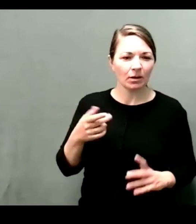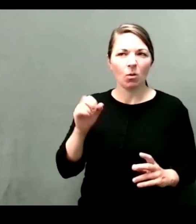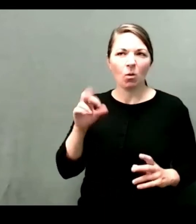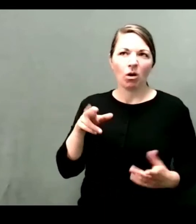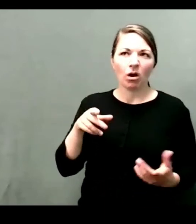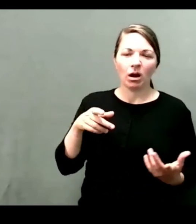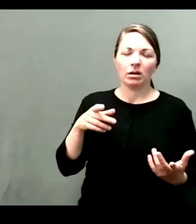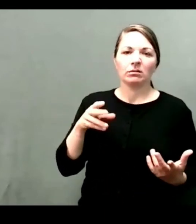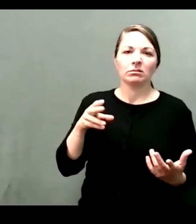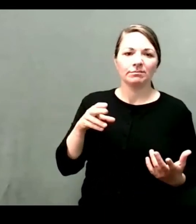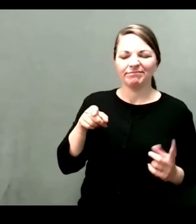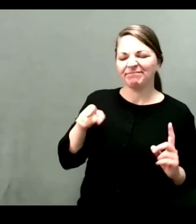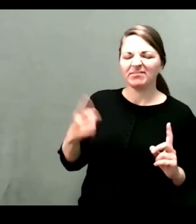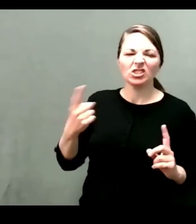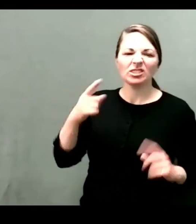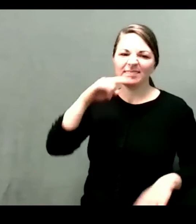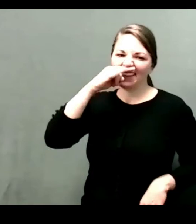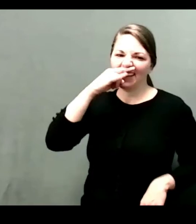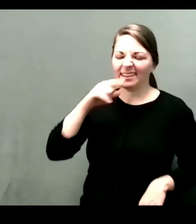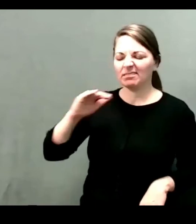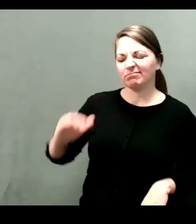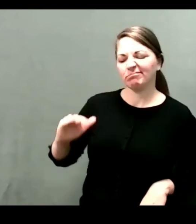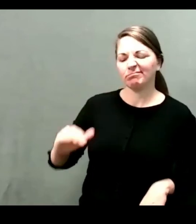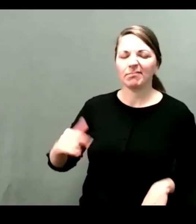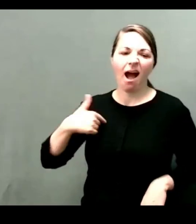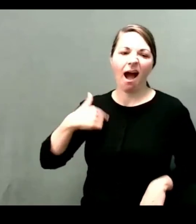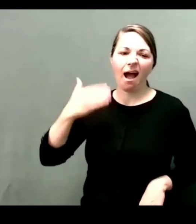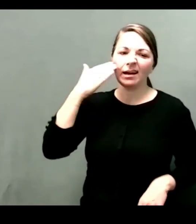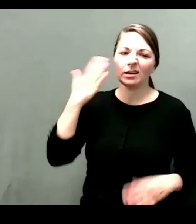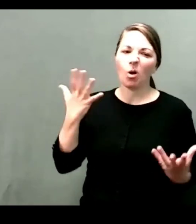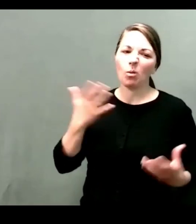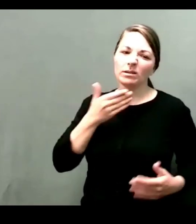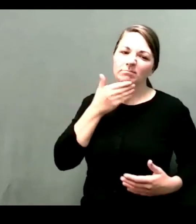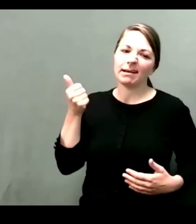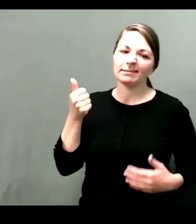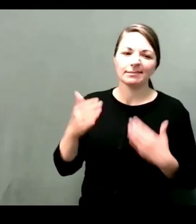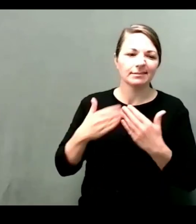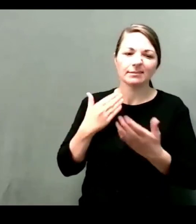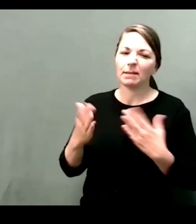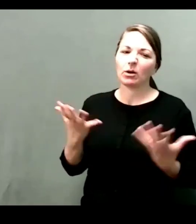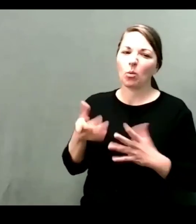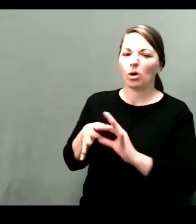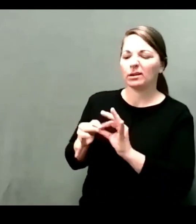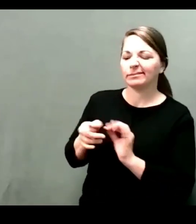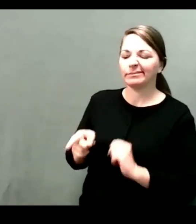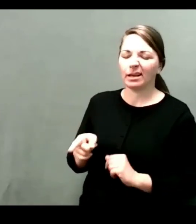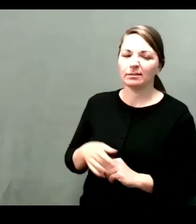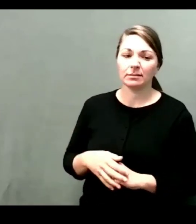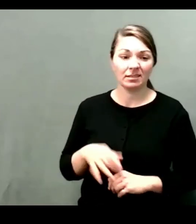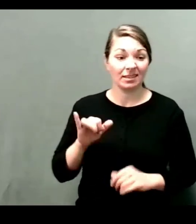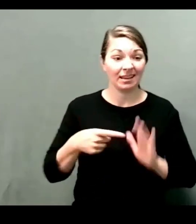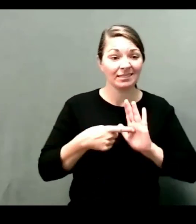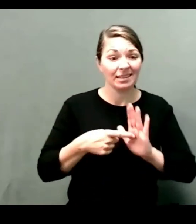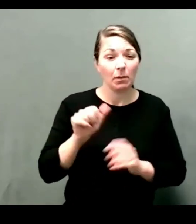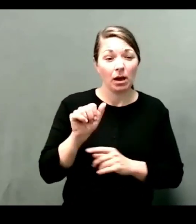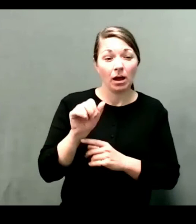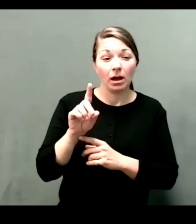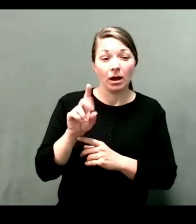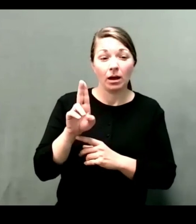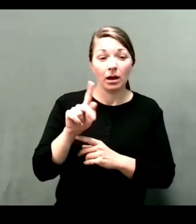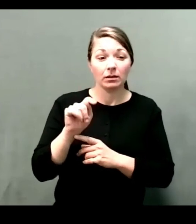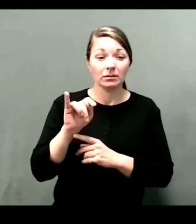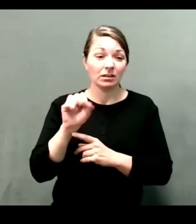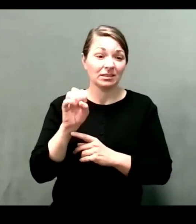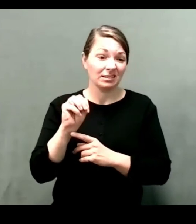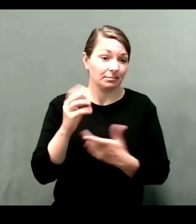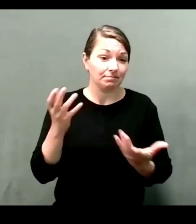viewpoints, he's just a kid. I know what's best for him regardless of what he says. This is an example of adultism. So there's a few examples down here